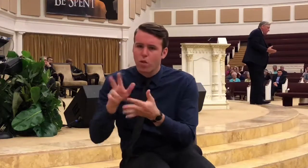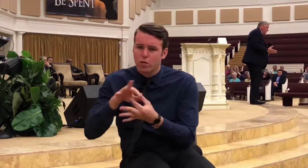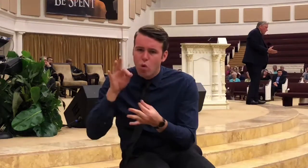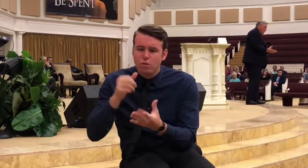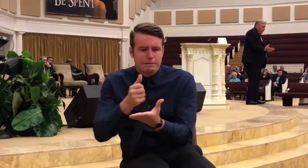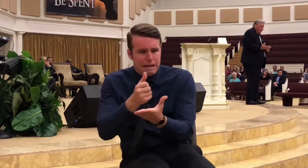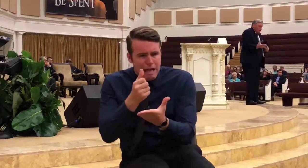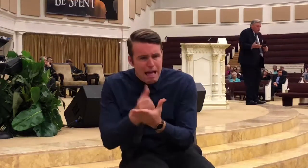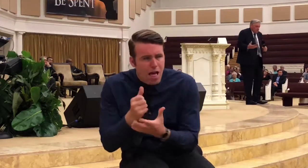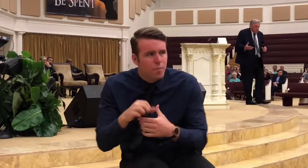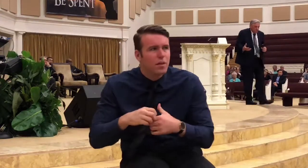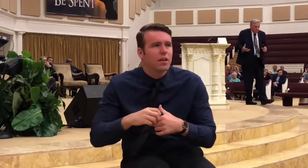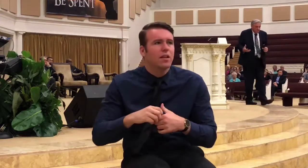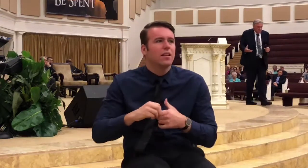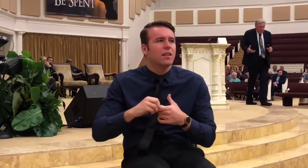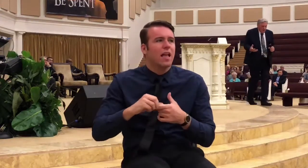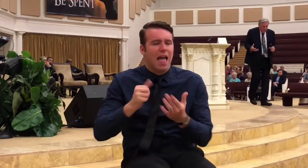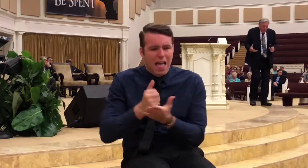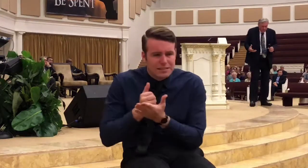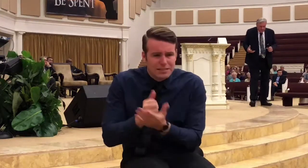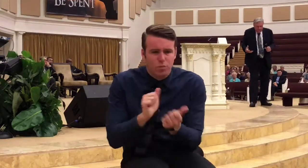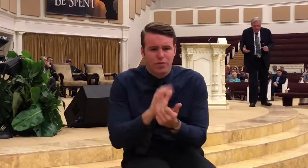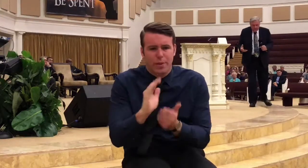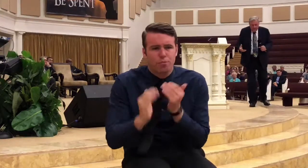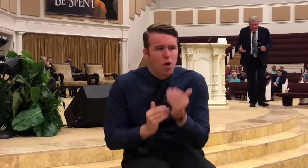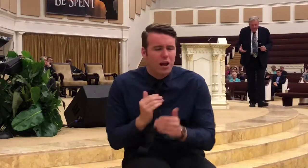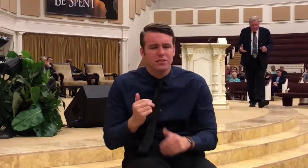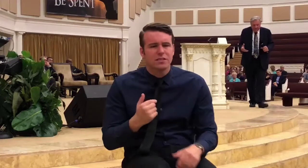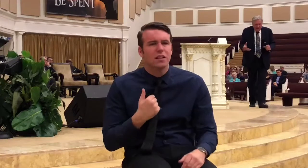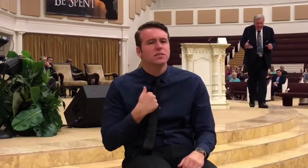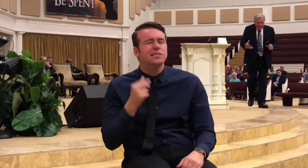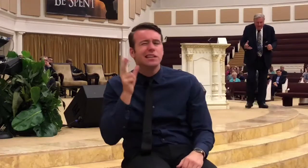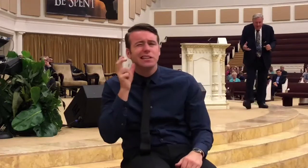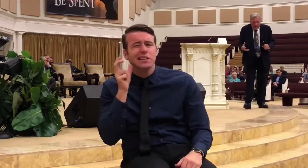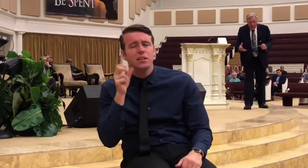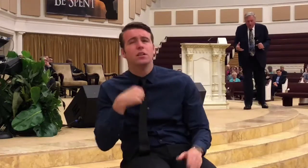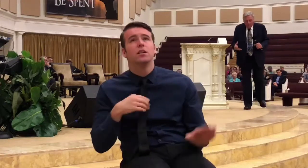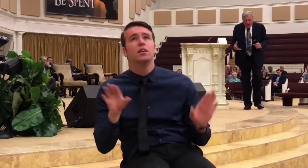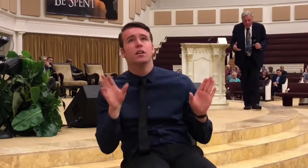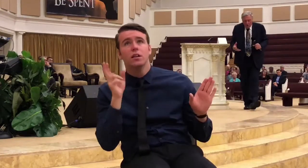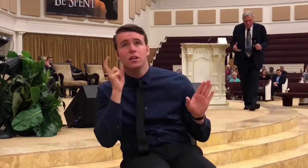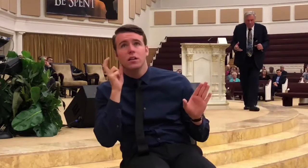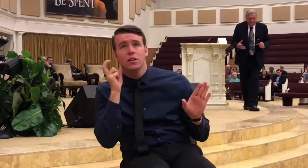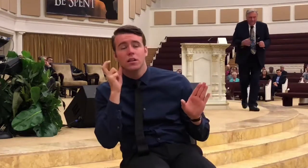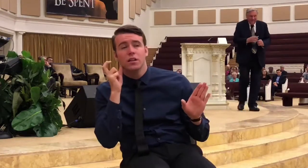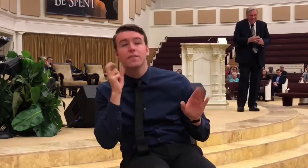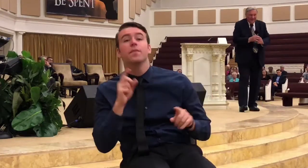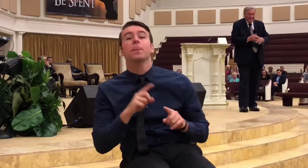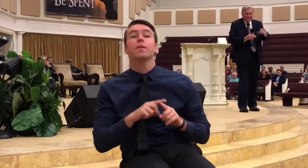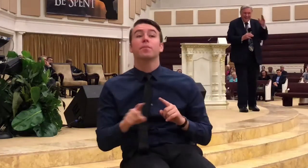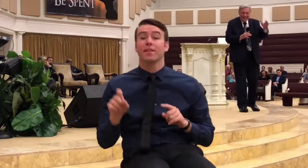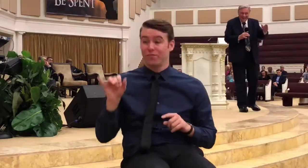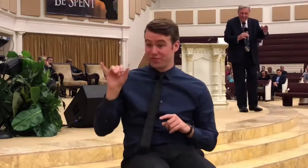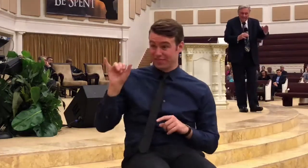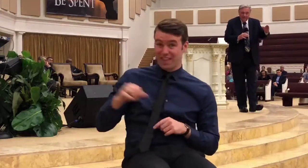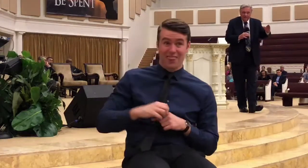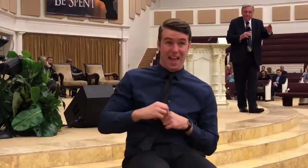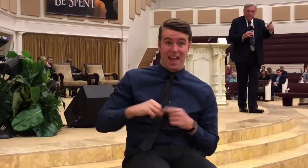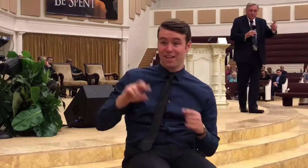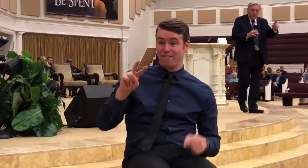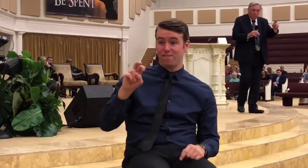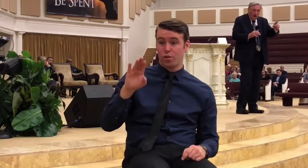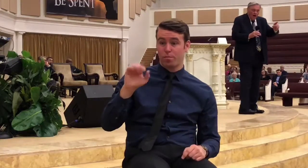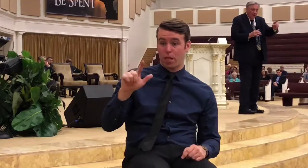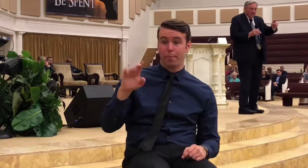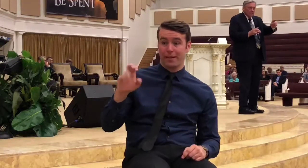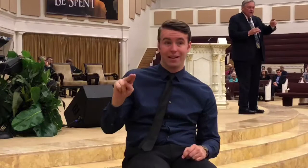helping and assisting in those processes and finding out how all of that worked. But that kind of dynamic,